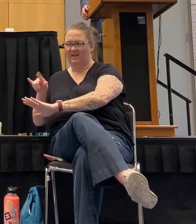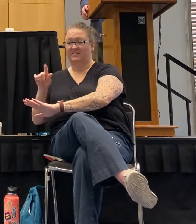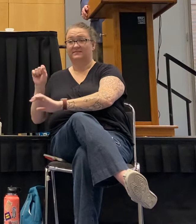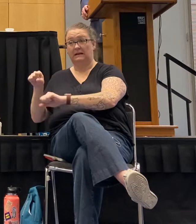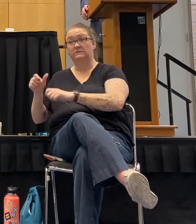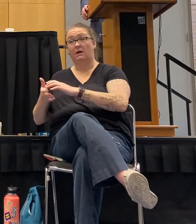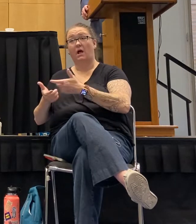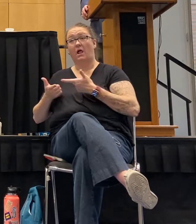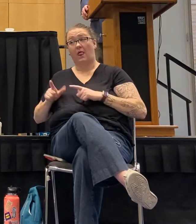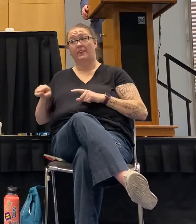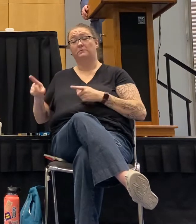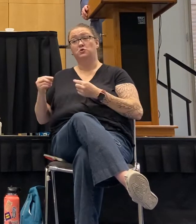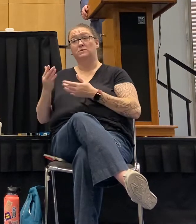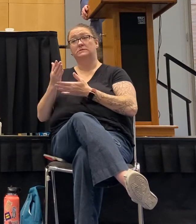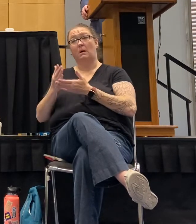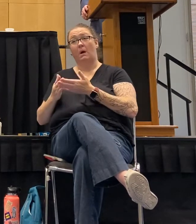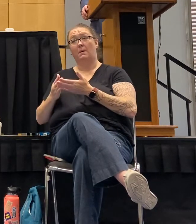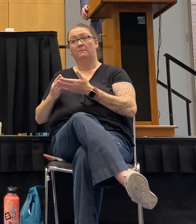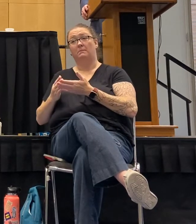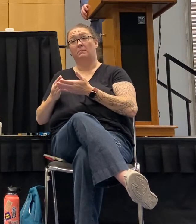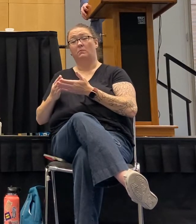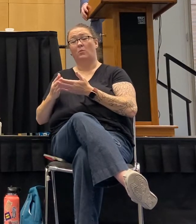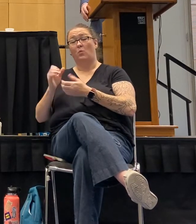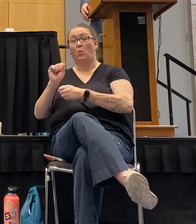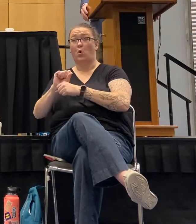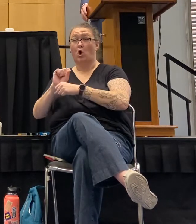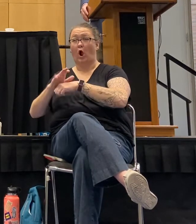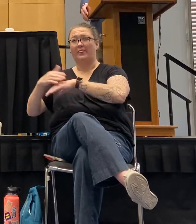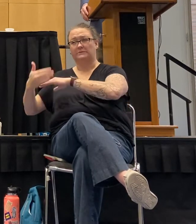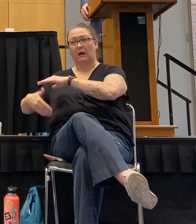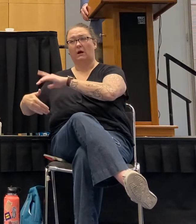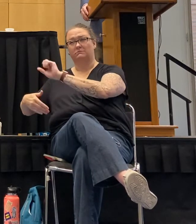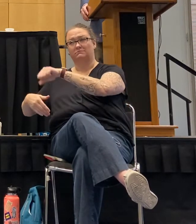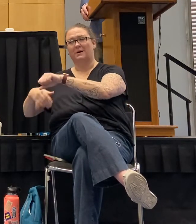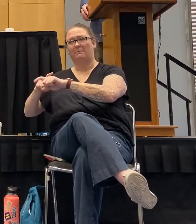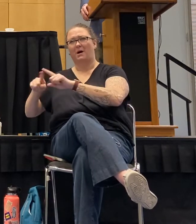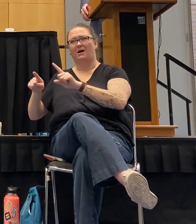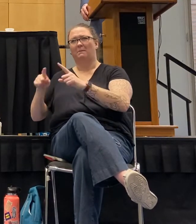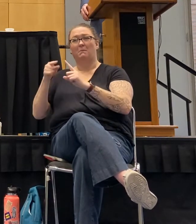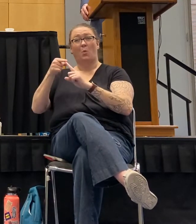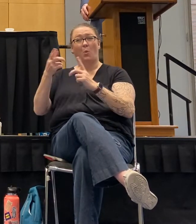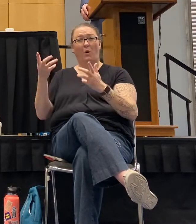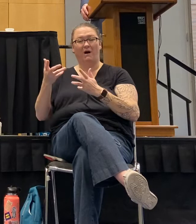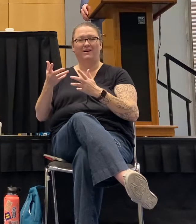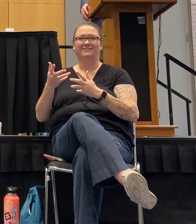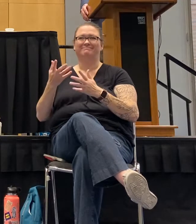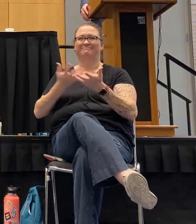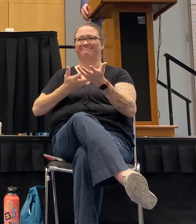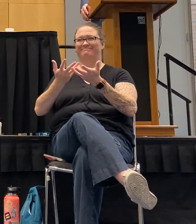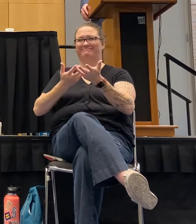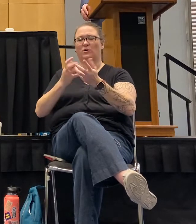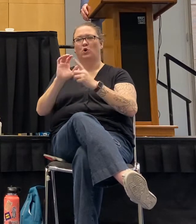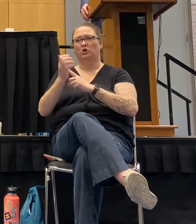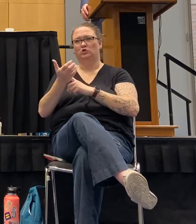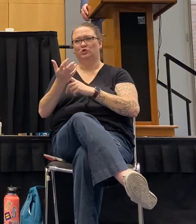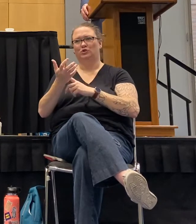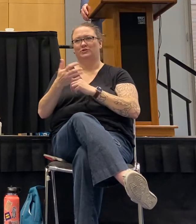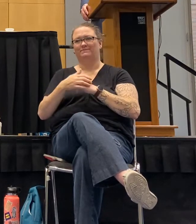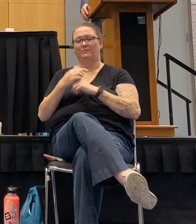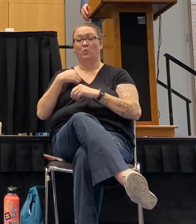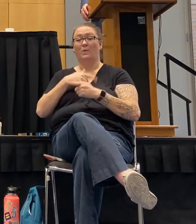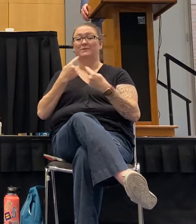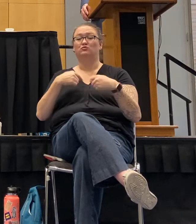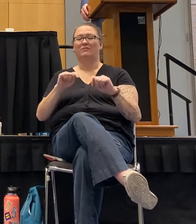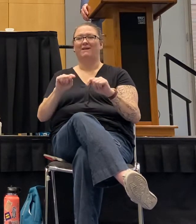to do some incidental work, but the objective is for intercultural exchange. So we've been